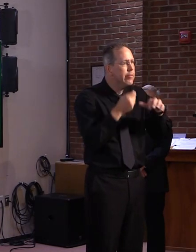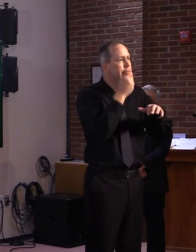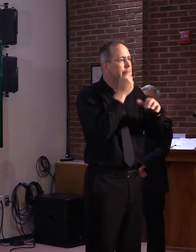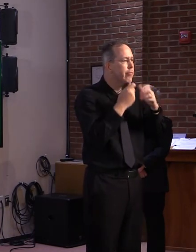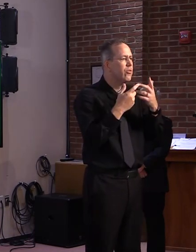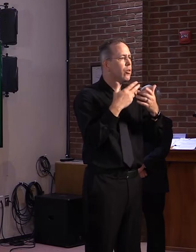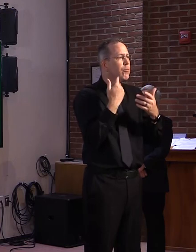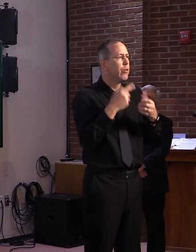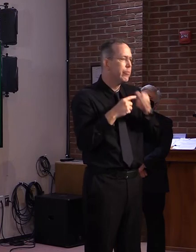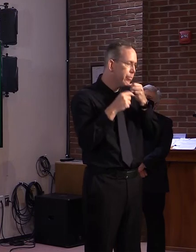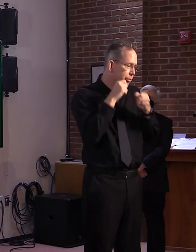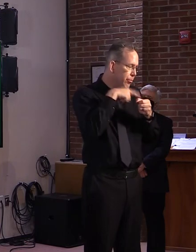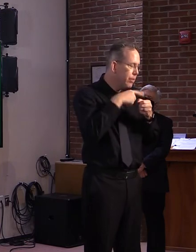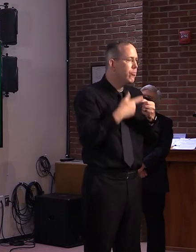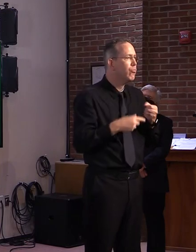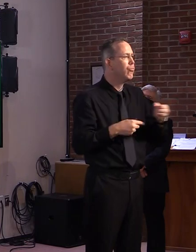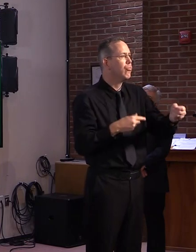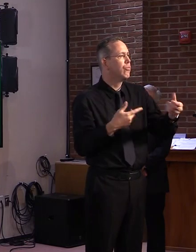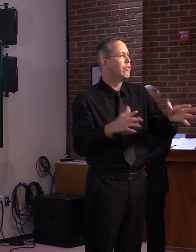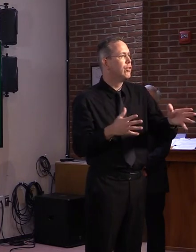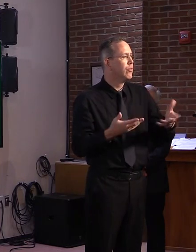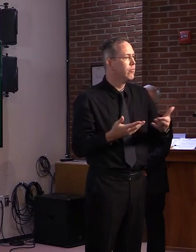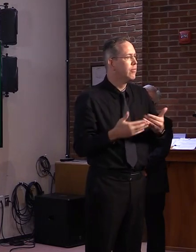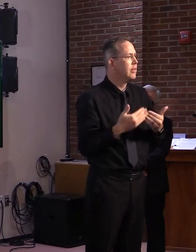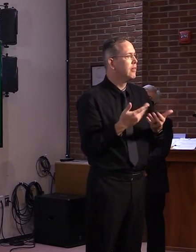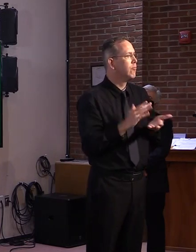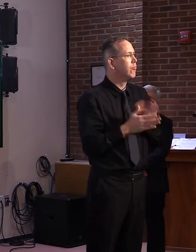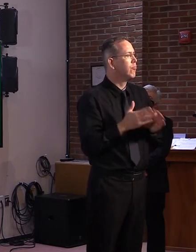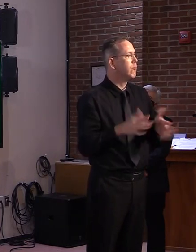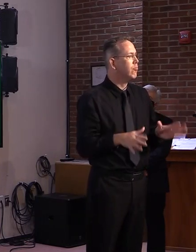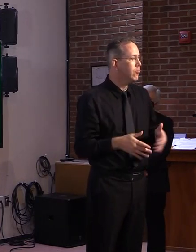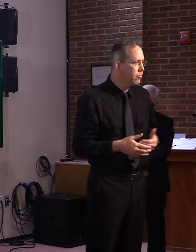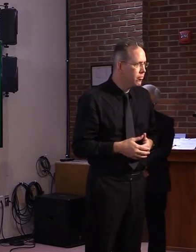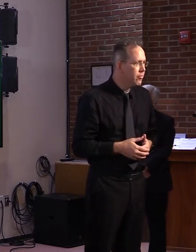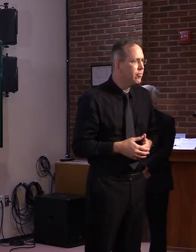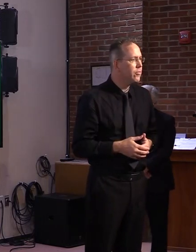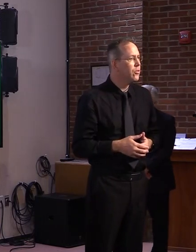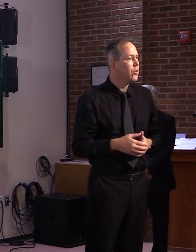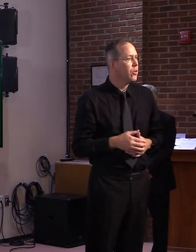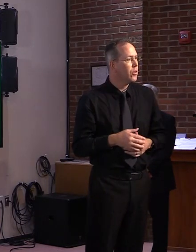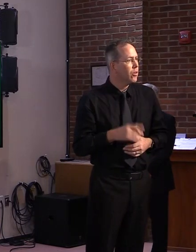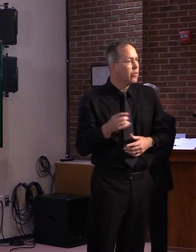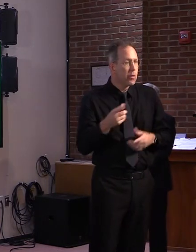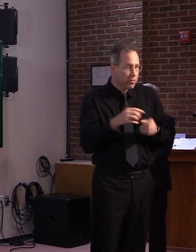user-friendly for both sides, the collection side and the person who's giving their specimen.